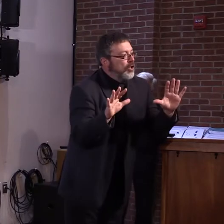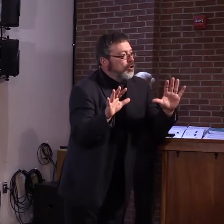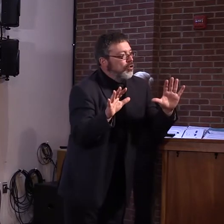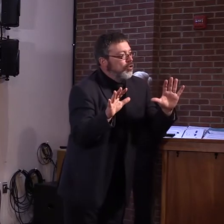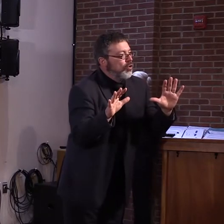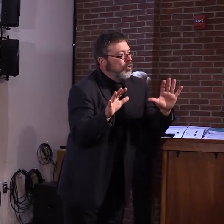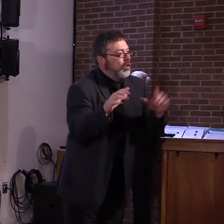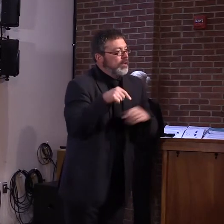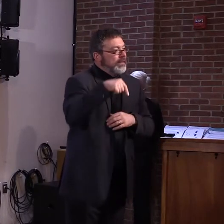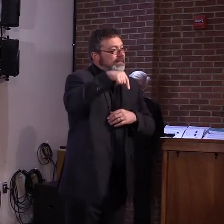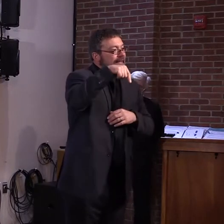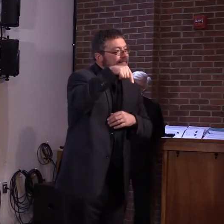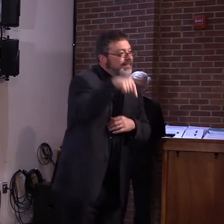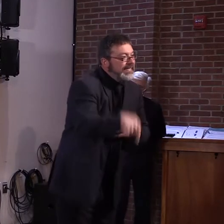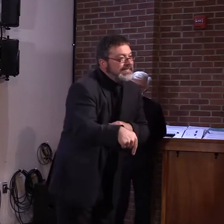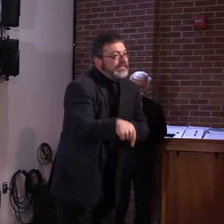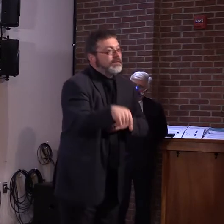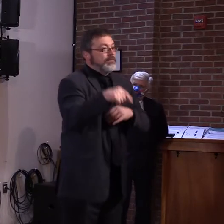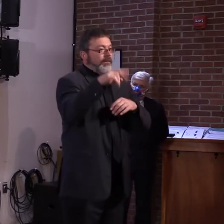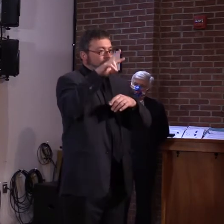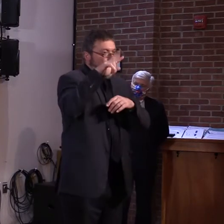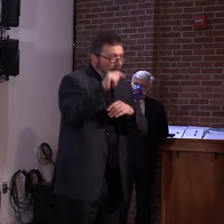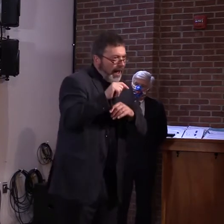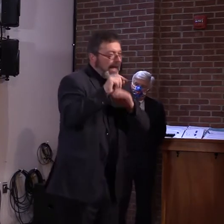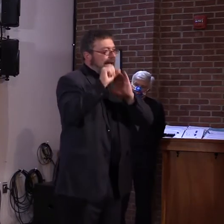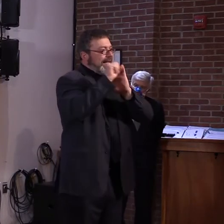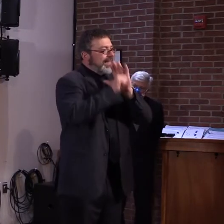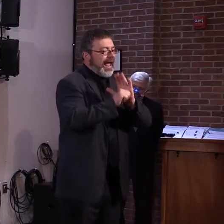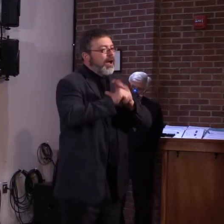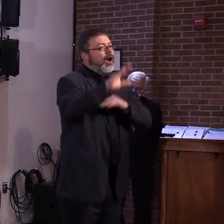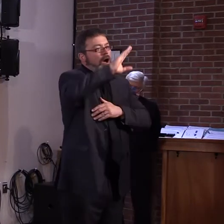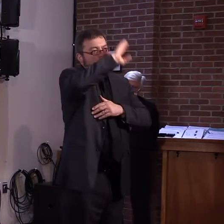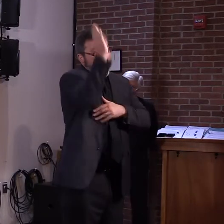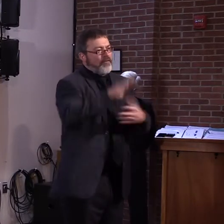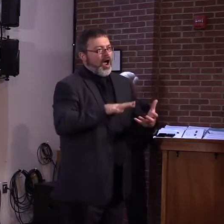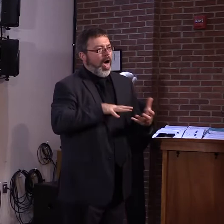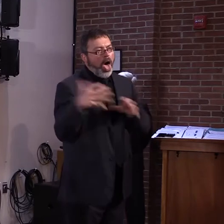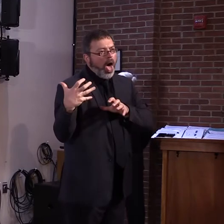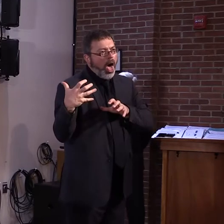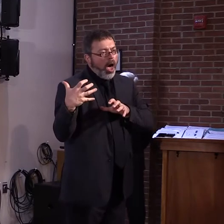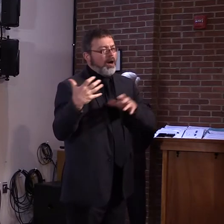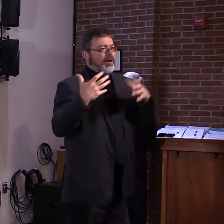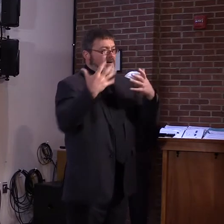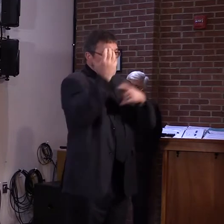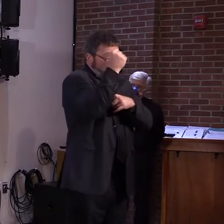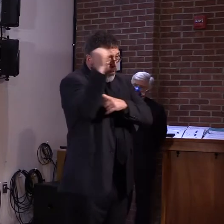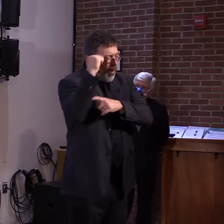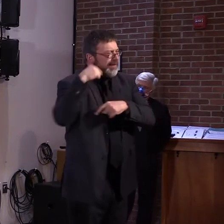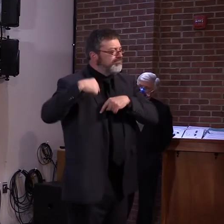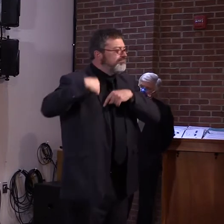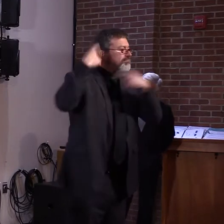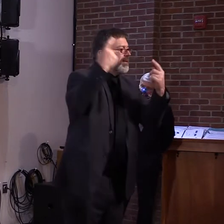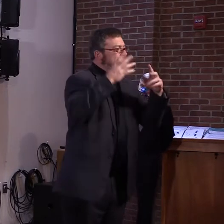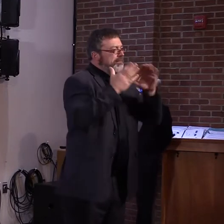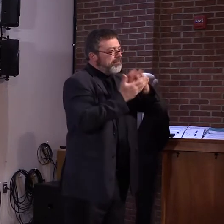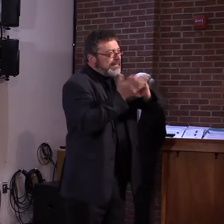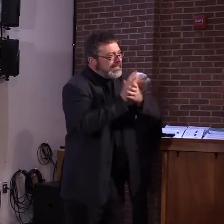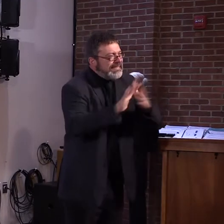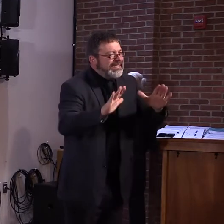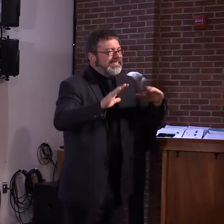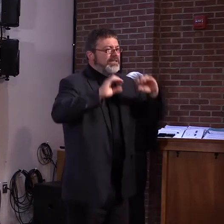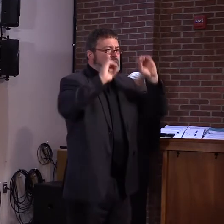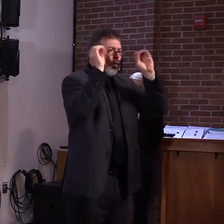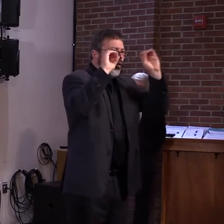peaceful protests. They haven't, there hasn't been the violence that we've seen in other states and